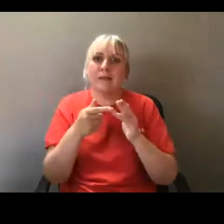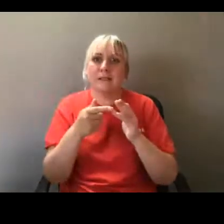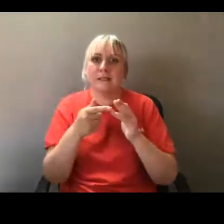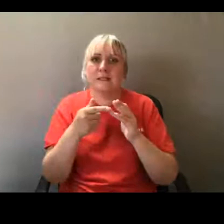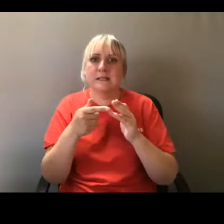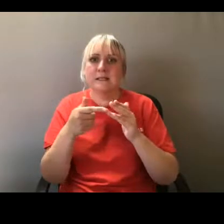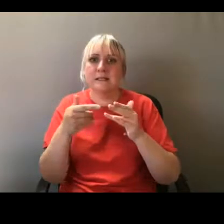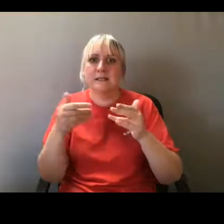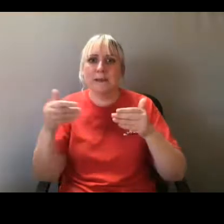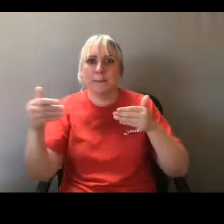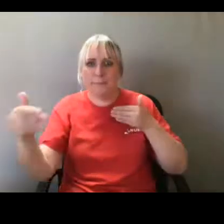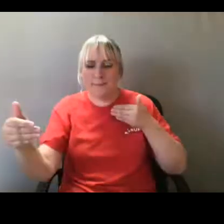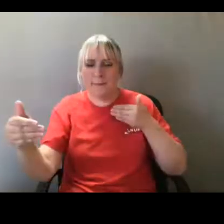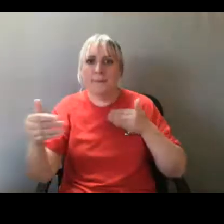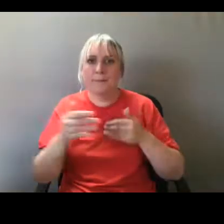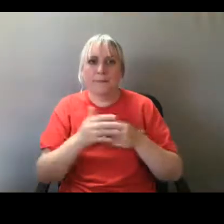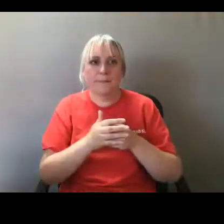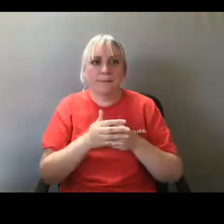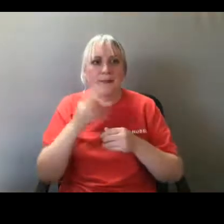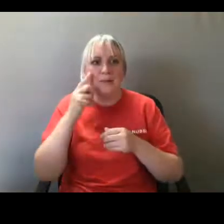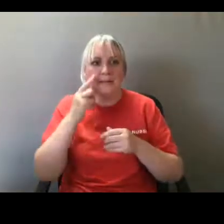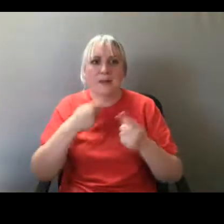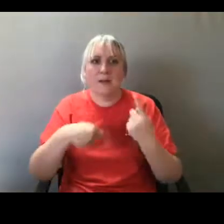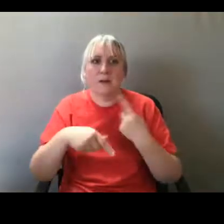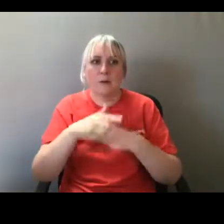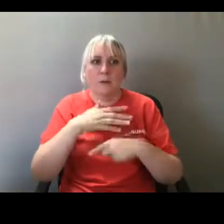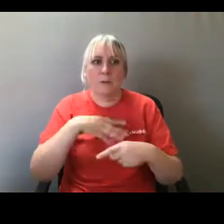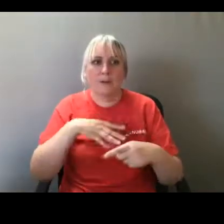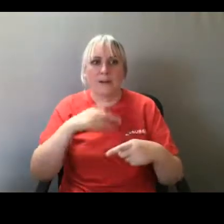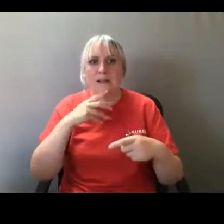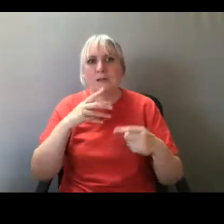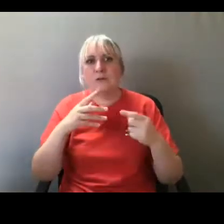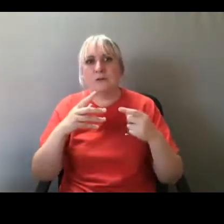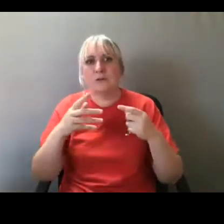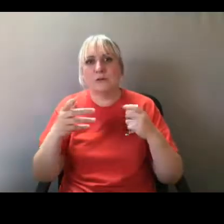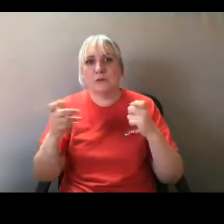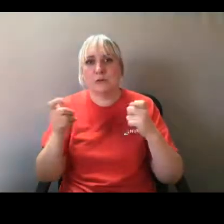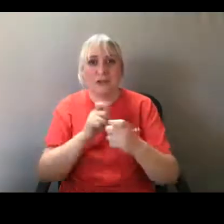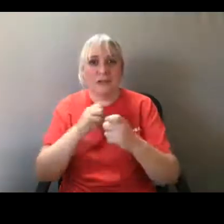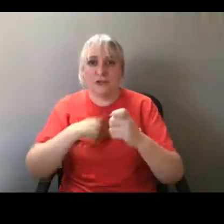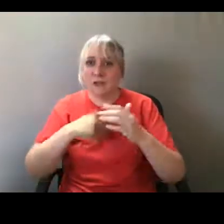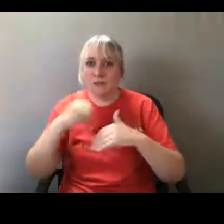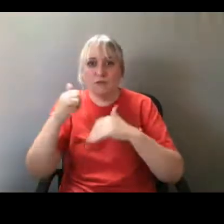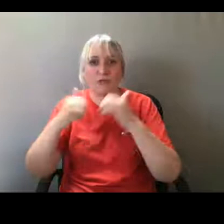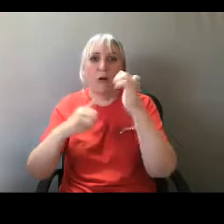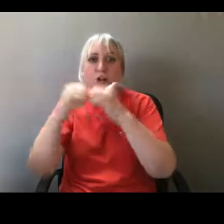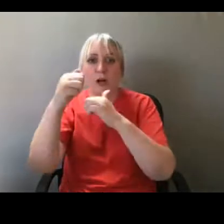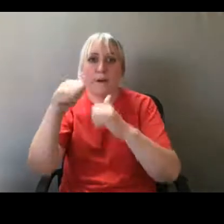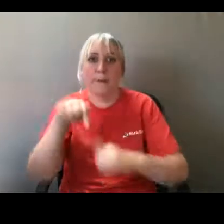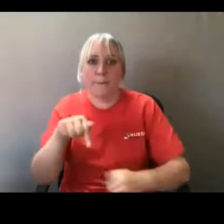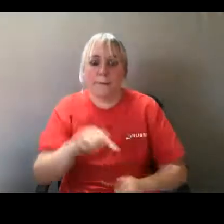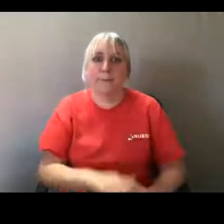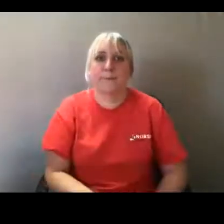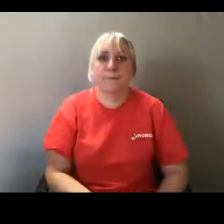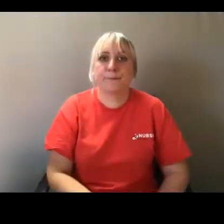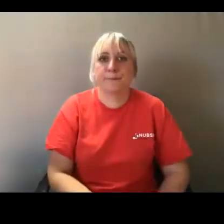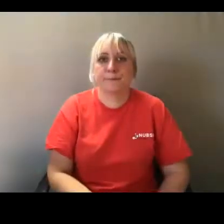and reshapes the class structure. Also,